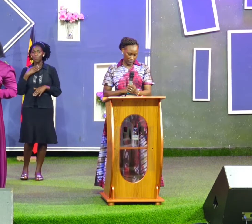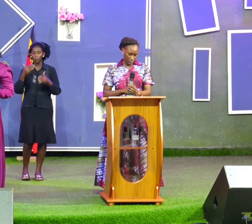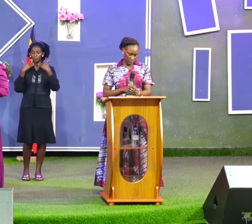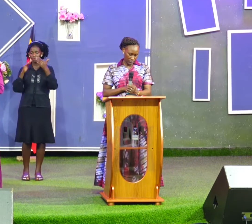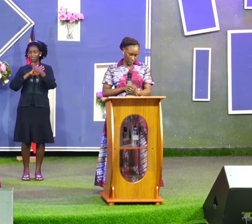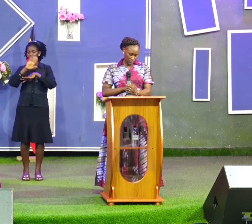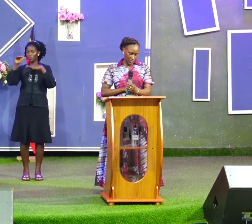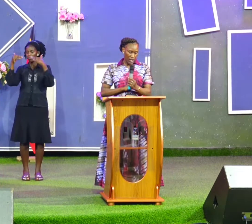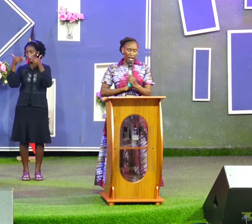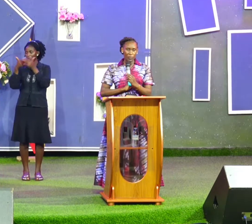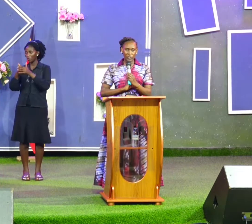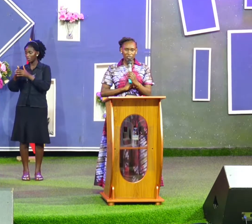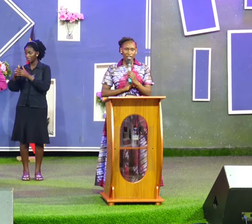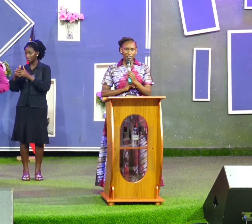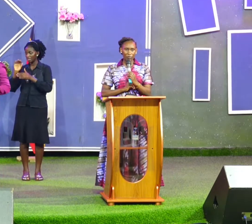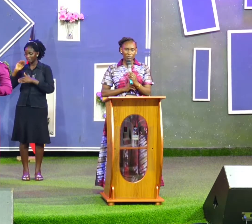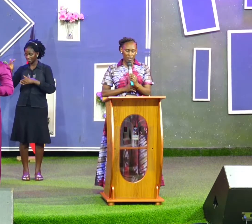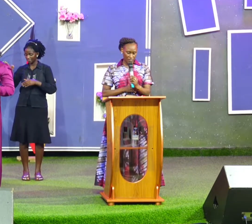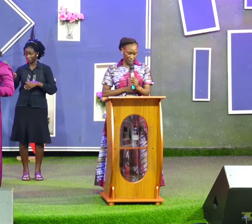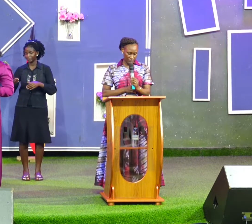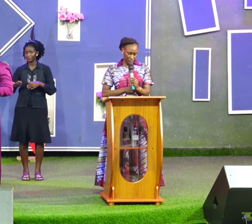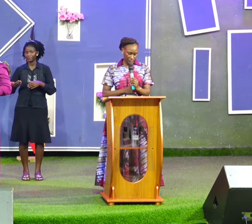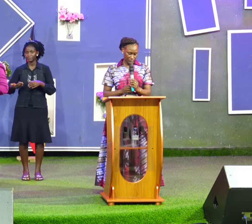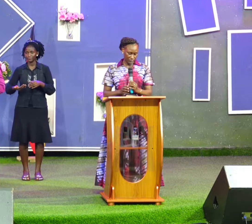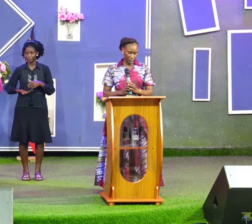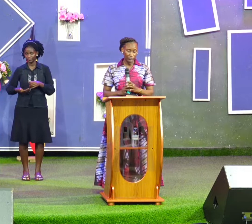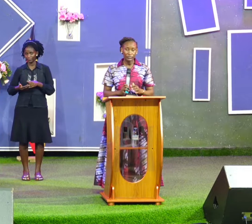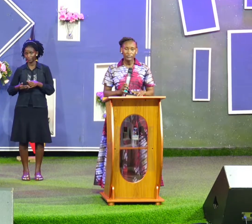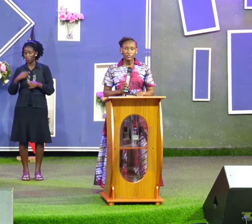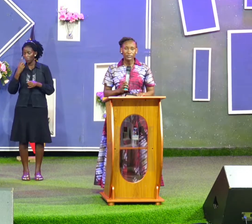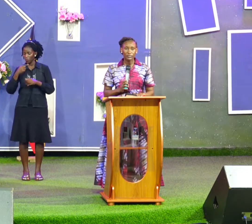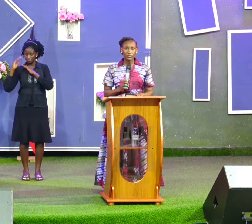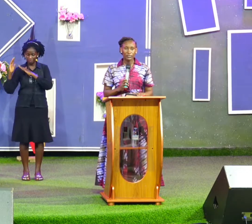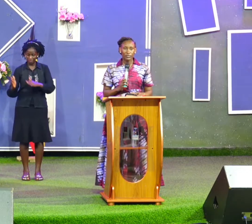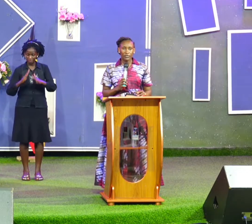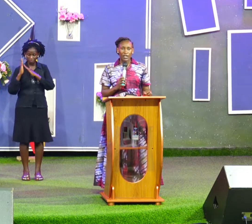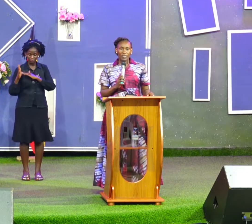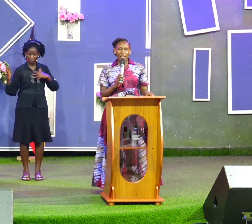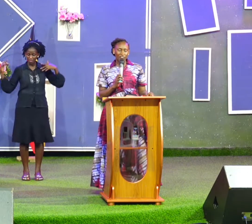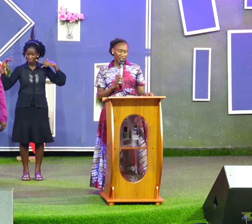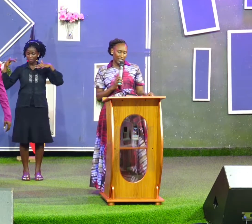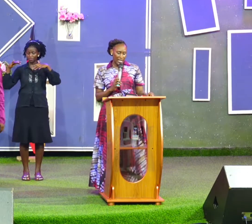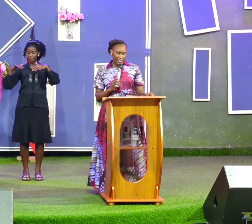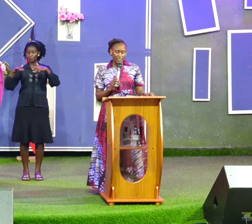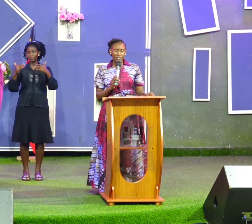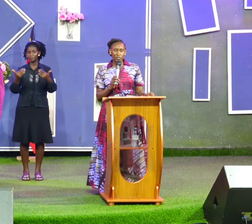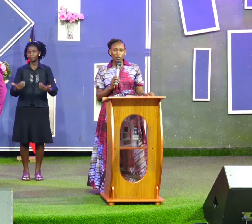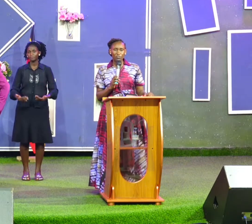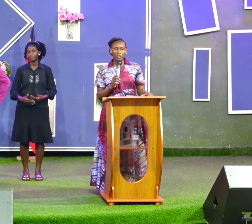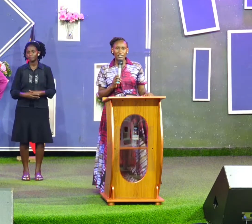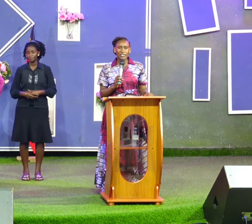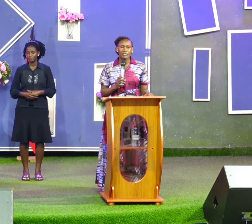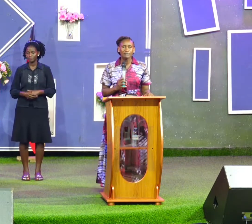kwebaza abakyala. I want to thank the women. Abategese olukuŋŋaana luno. That have organized